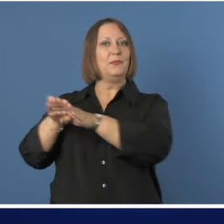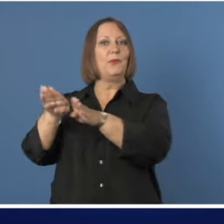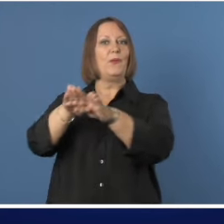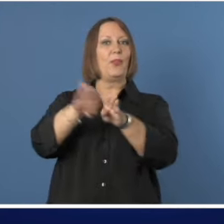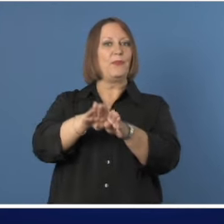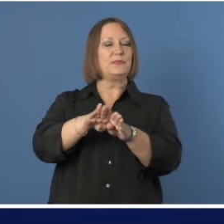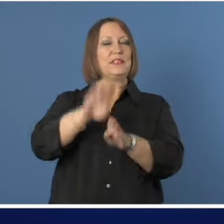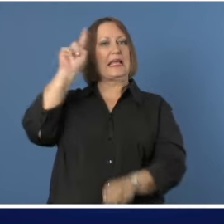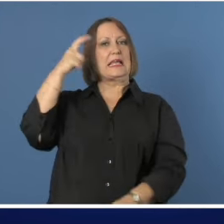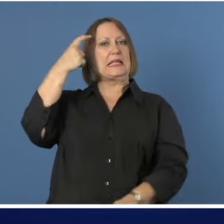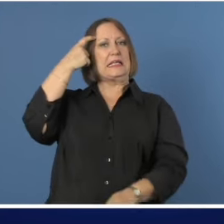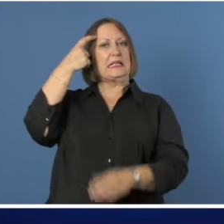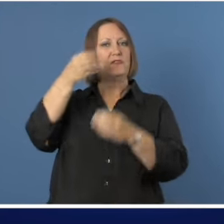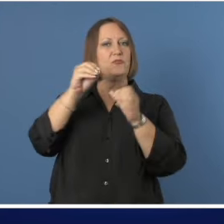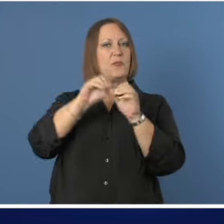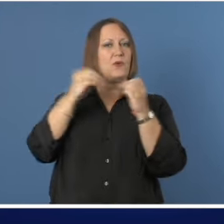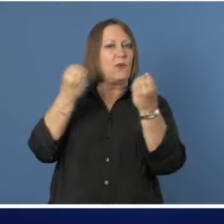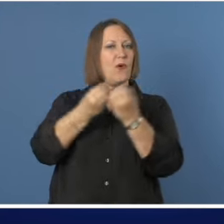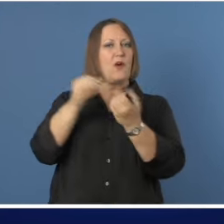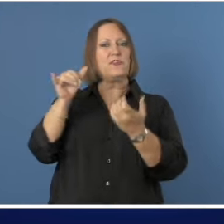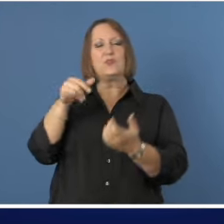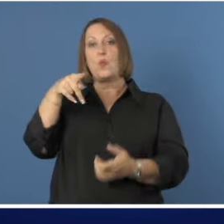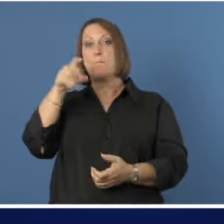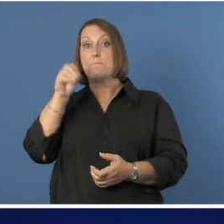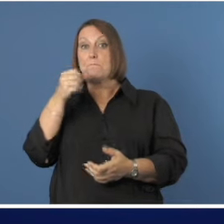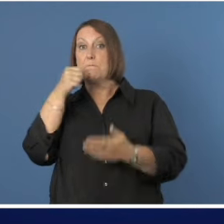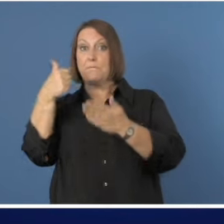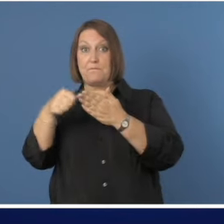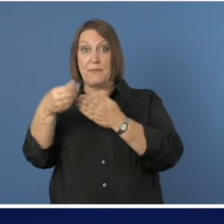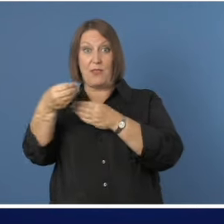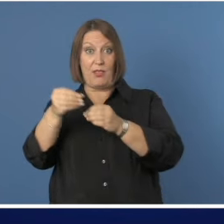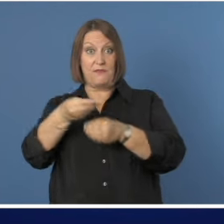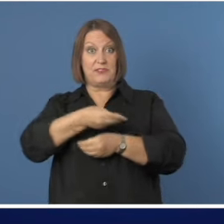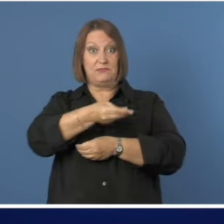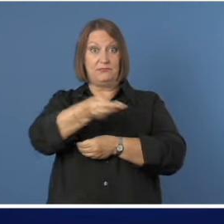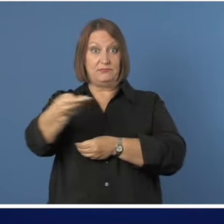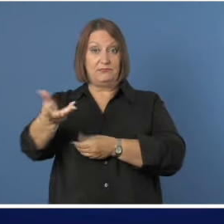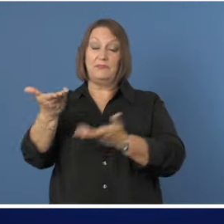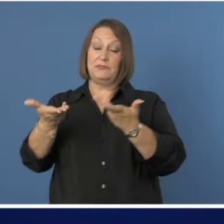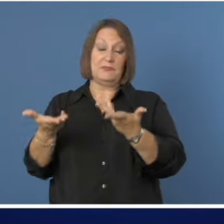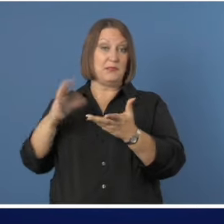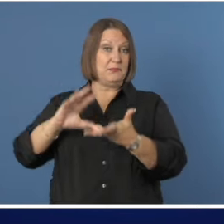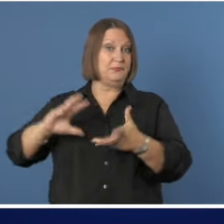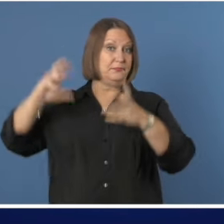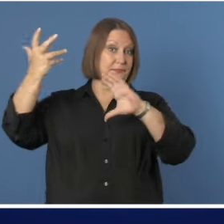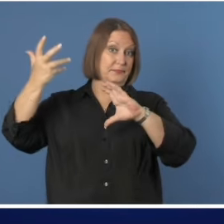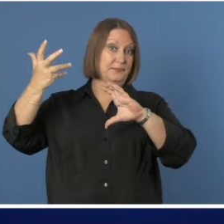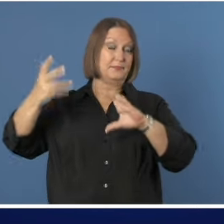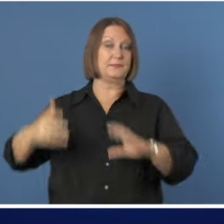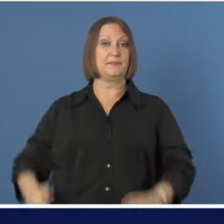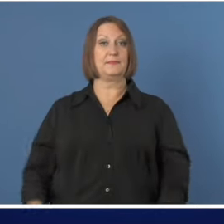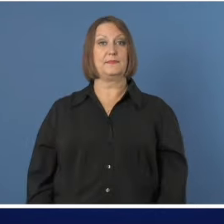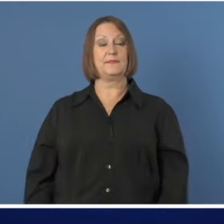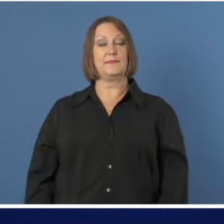restaurants, government offices, and post offices.